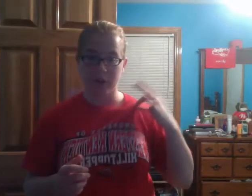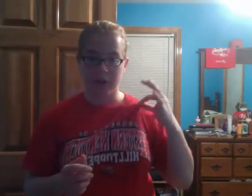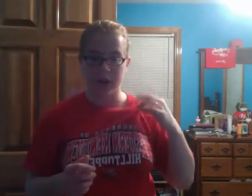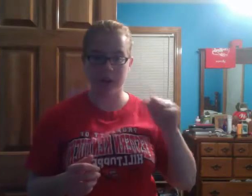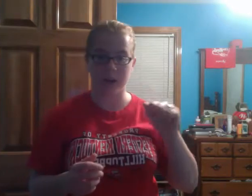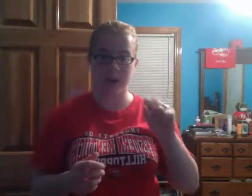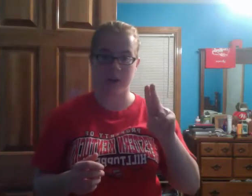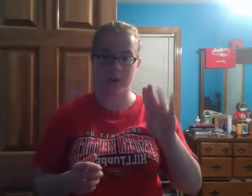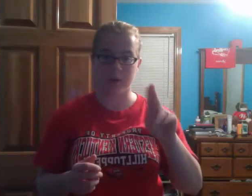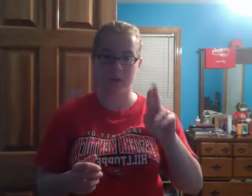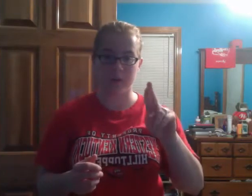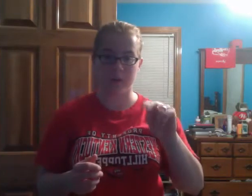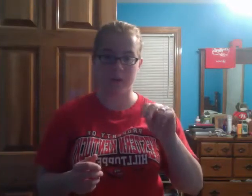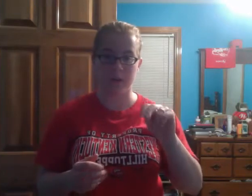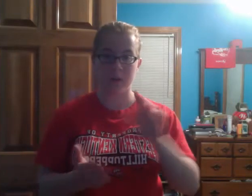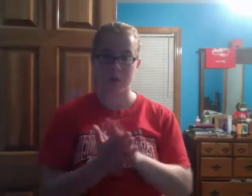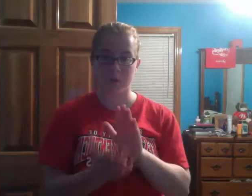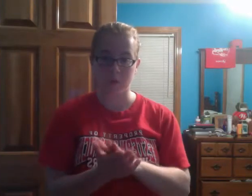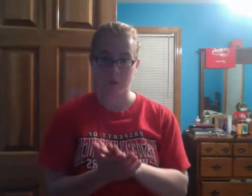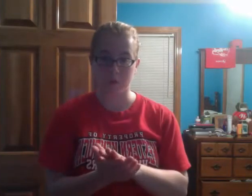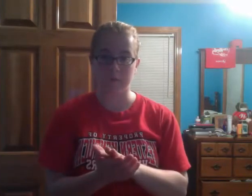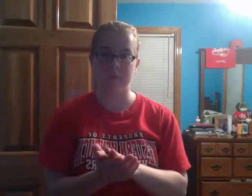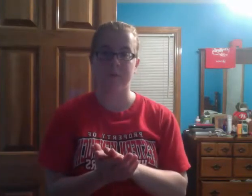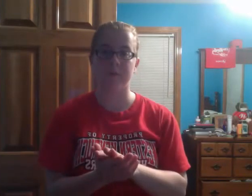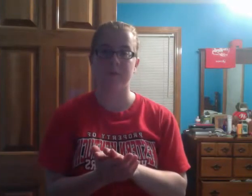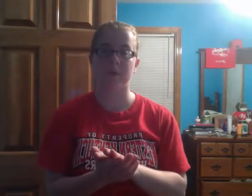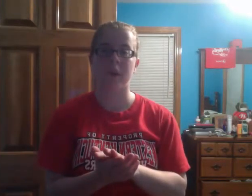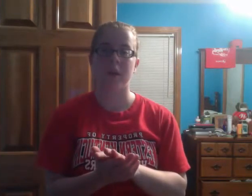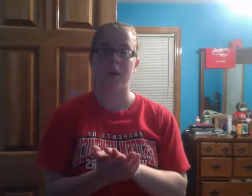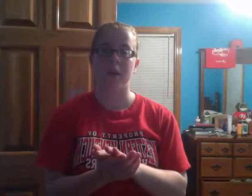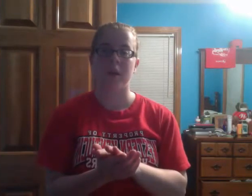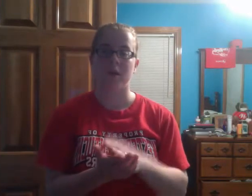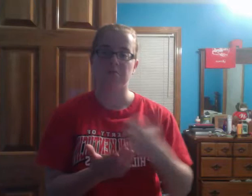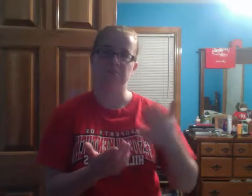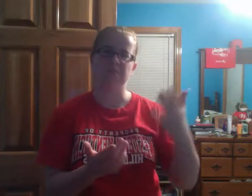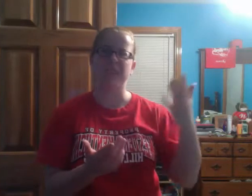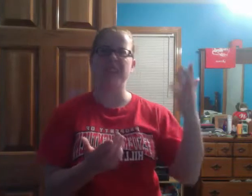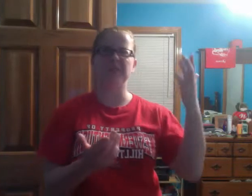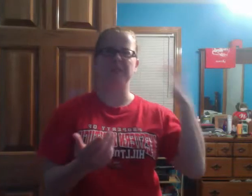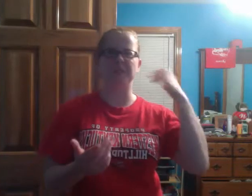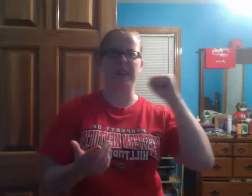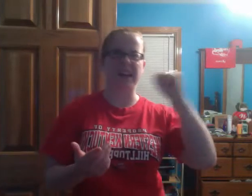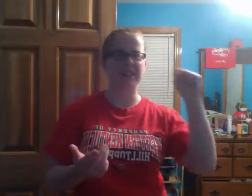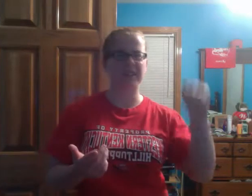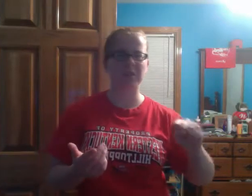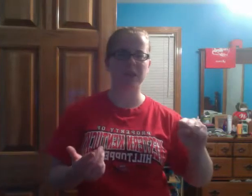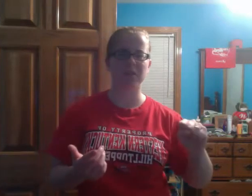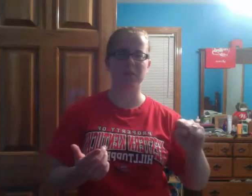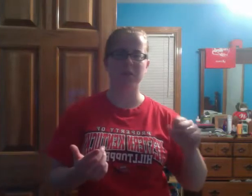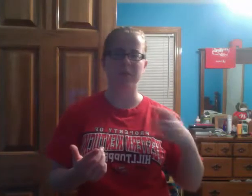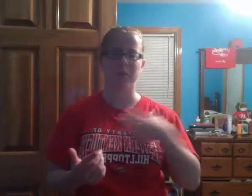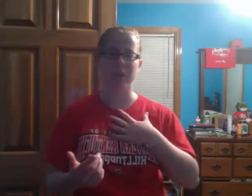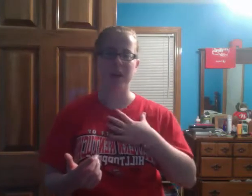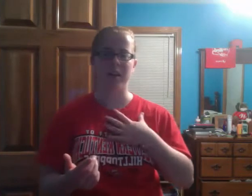volunteered at Auburn School, I think it was last semester, for my